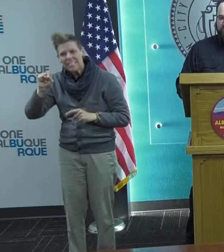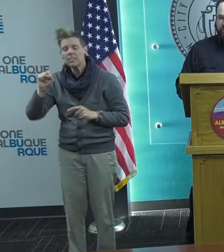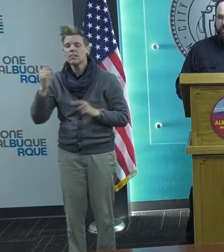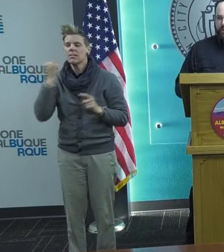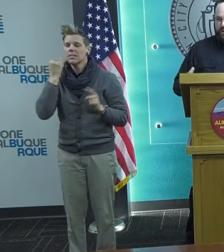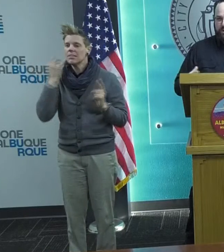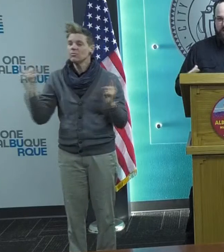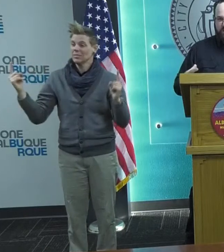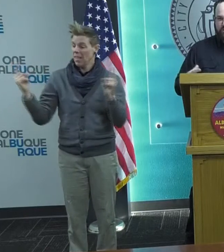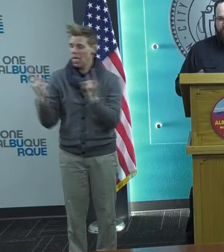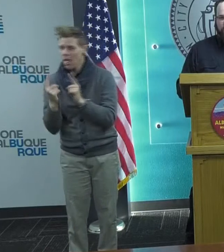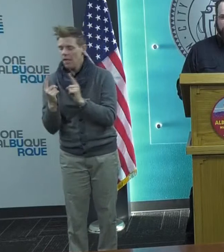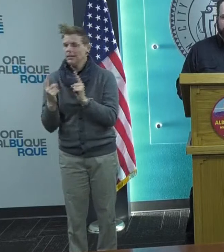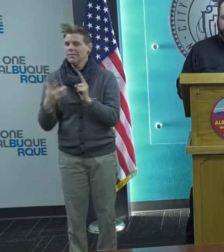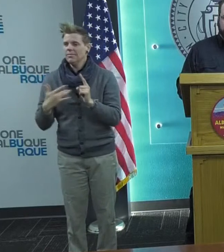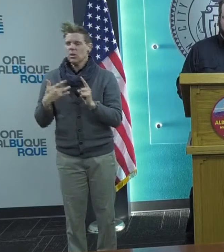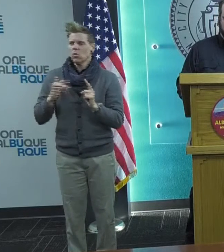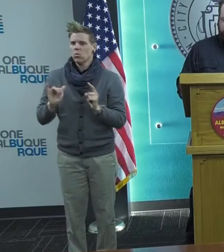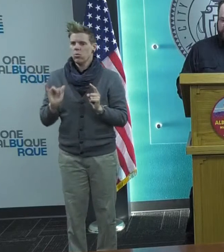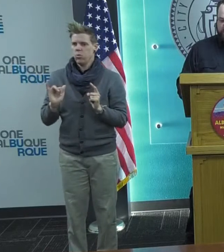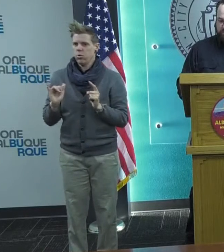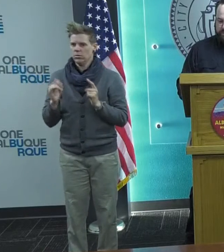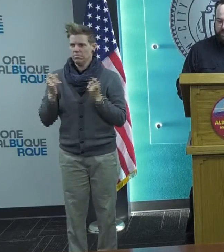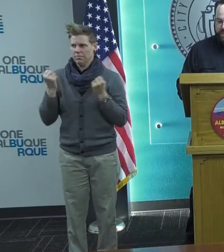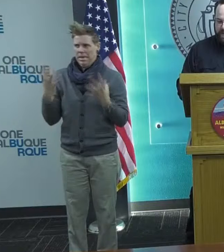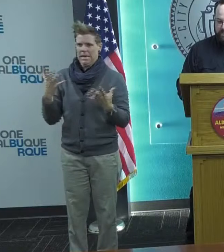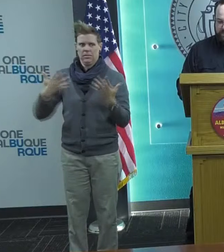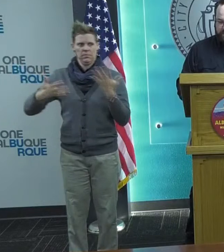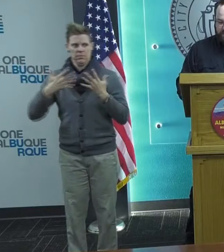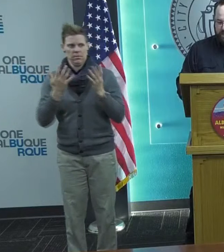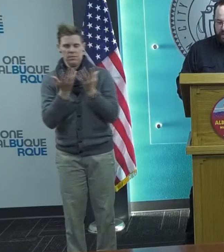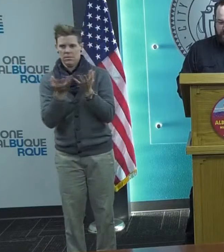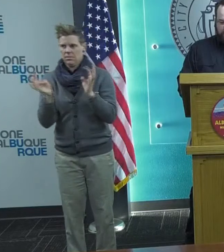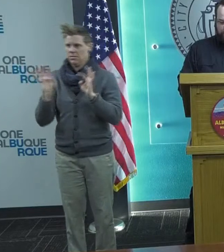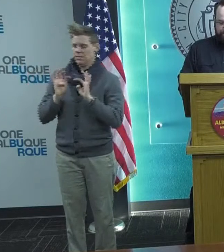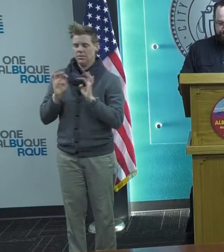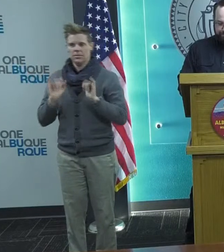of claustrophobia when you're in a close room with lots of people, because that's when the risk is highest.